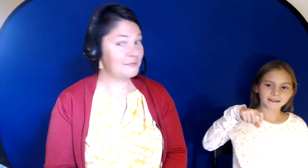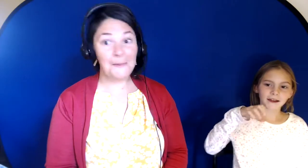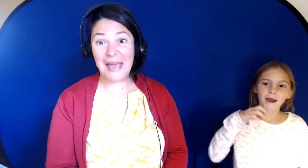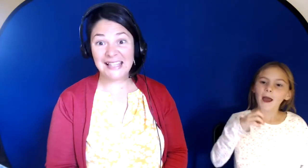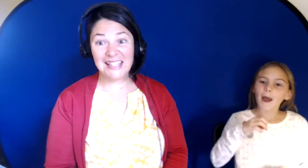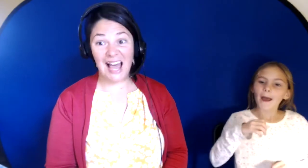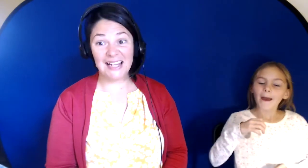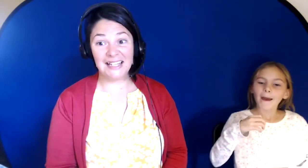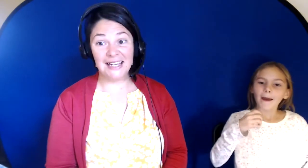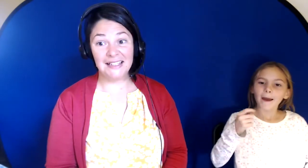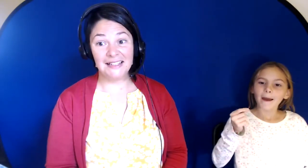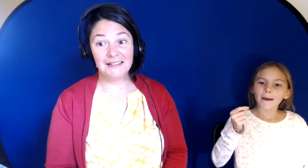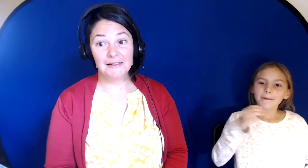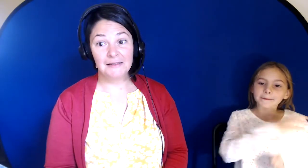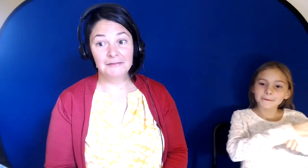Pets. I need.